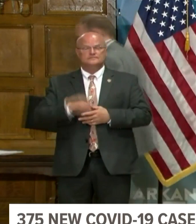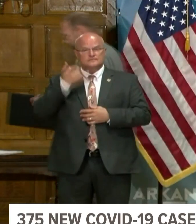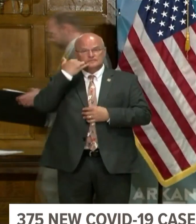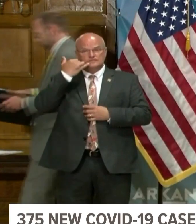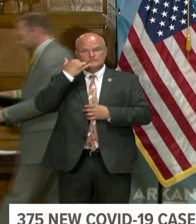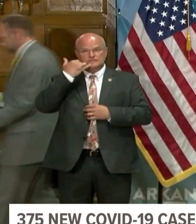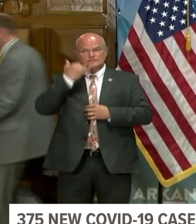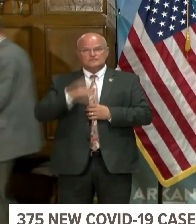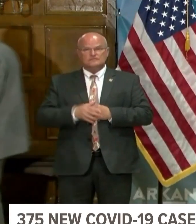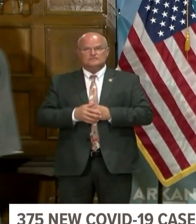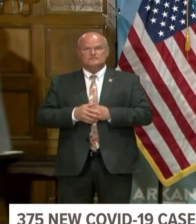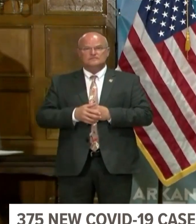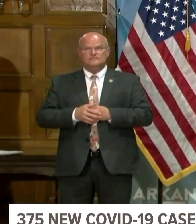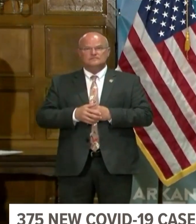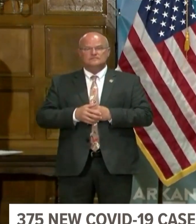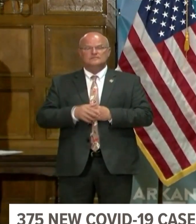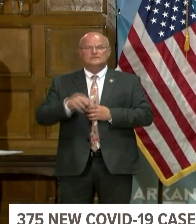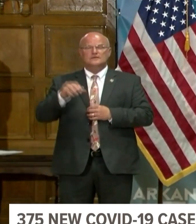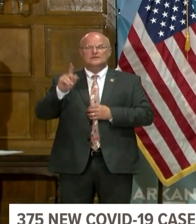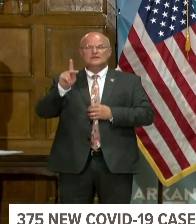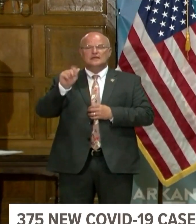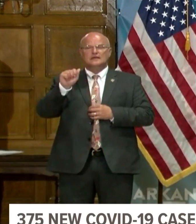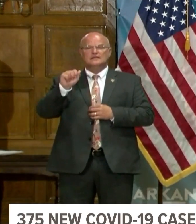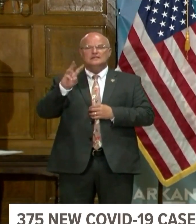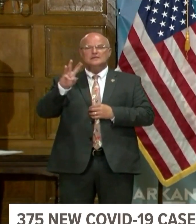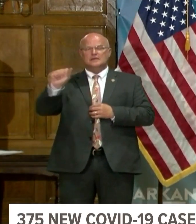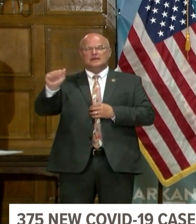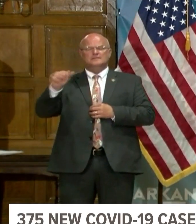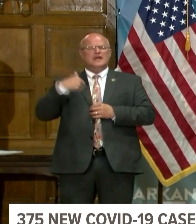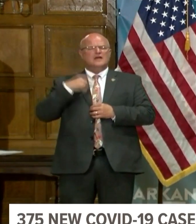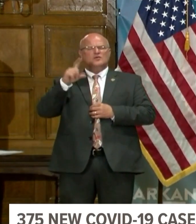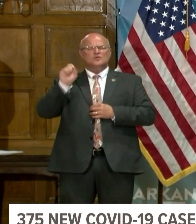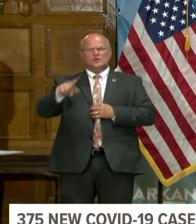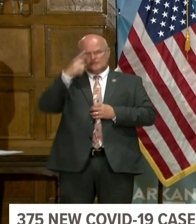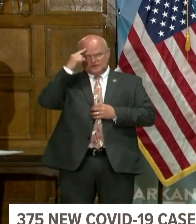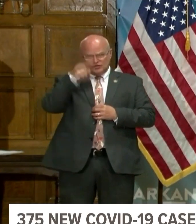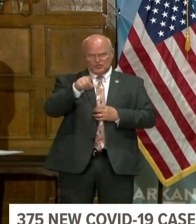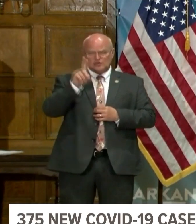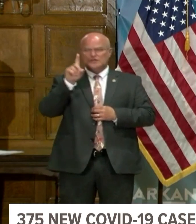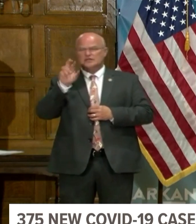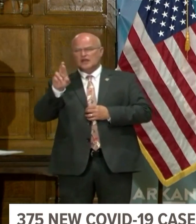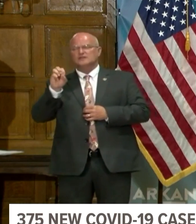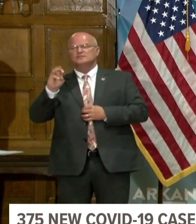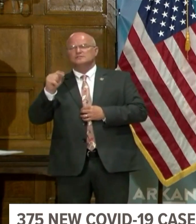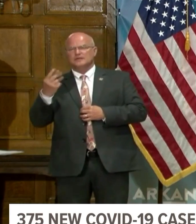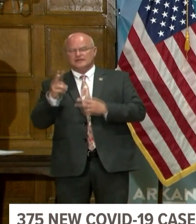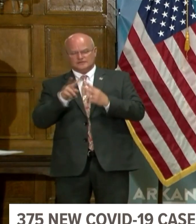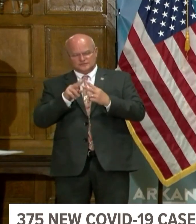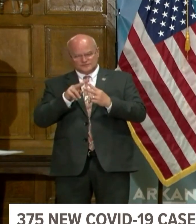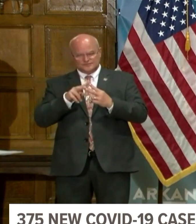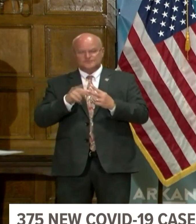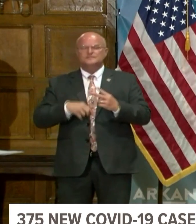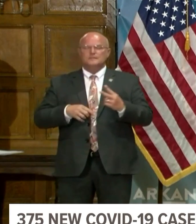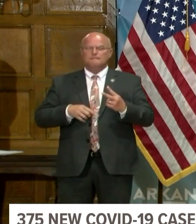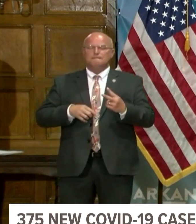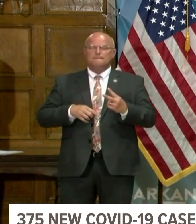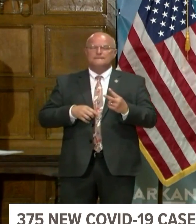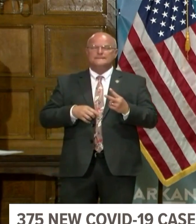Remotely. This is Chad Miro with AWA. I have one question for you and one question for Dr. Smith, if I may. Okay.